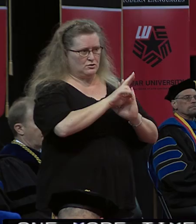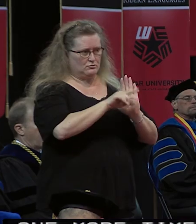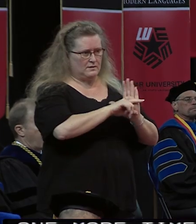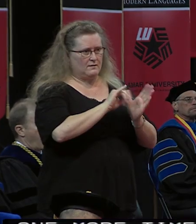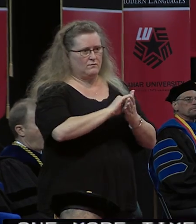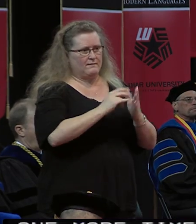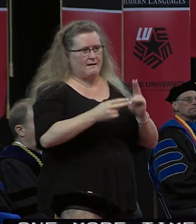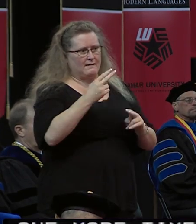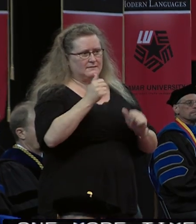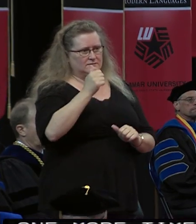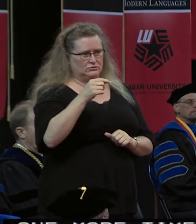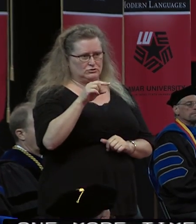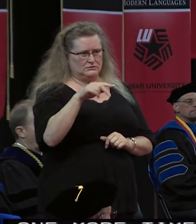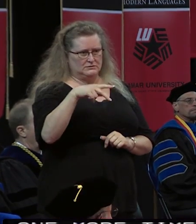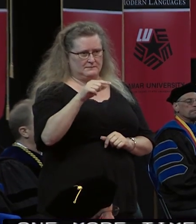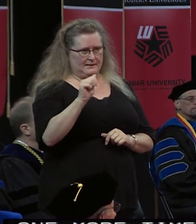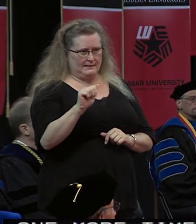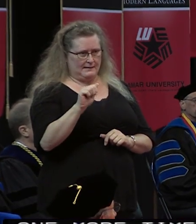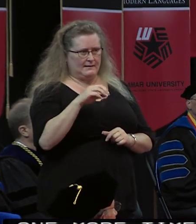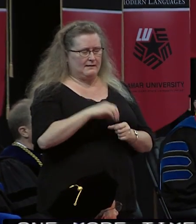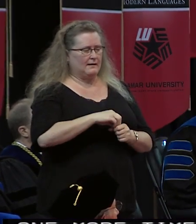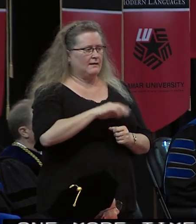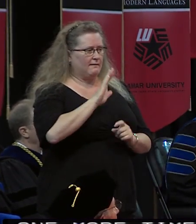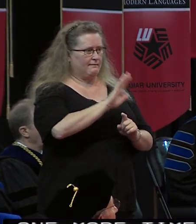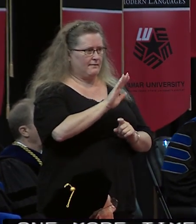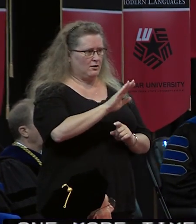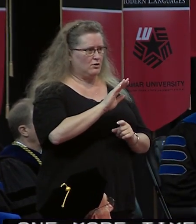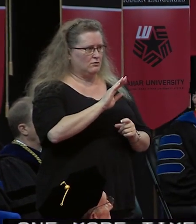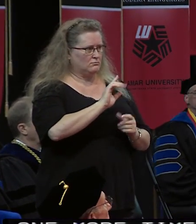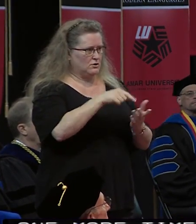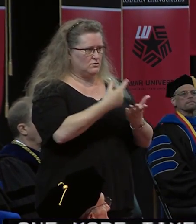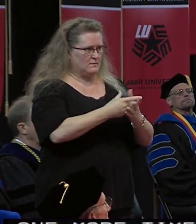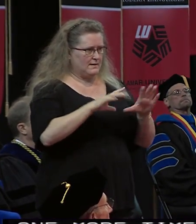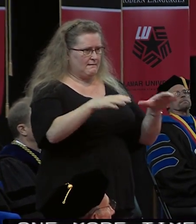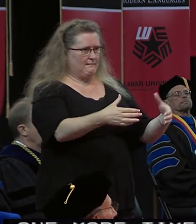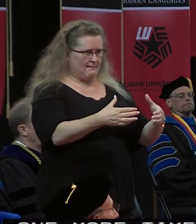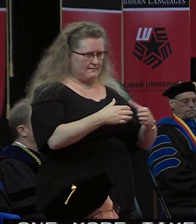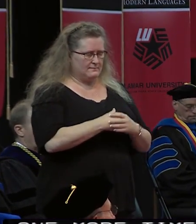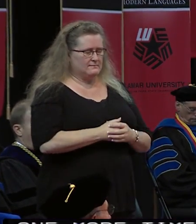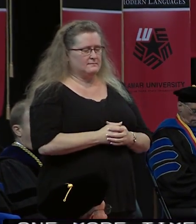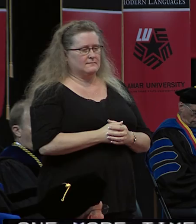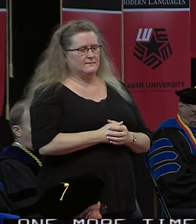grade point average in her or his graduating class.